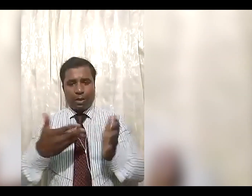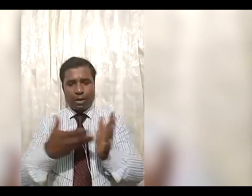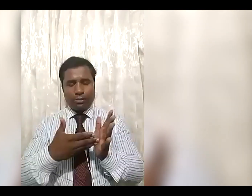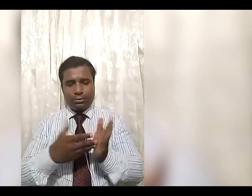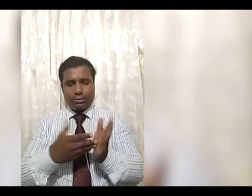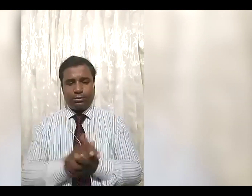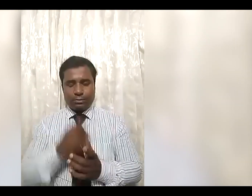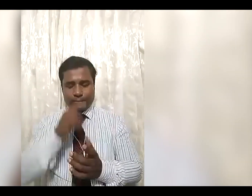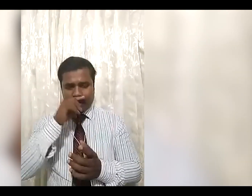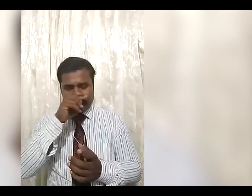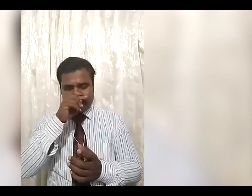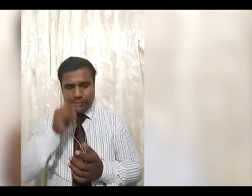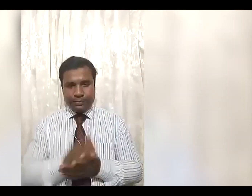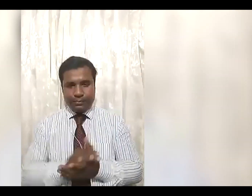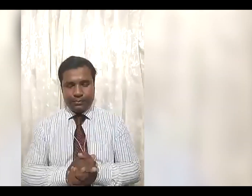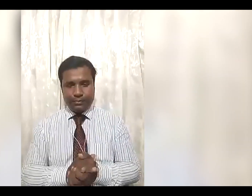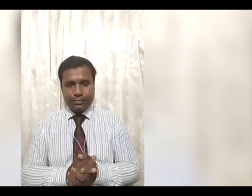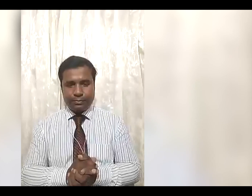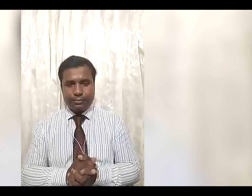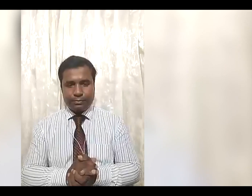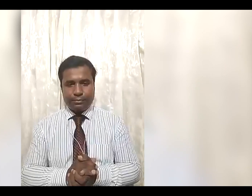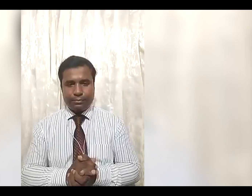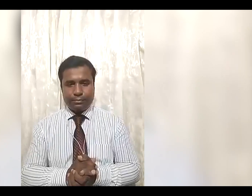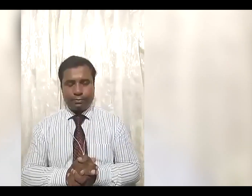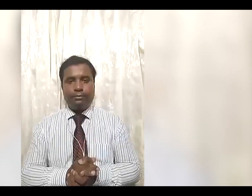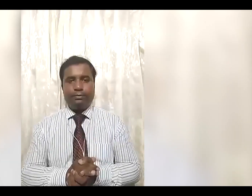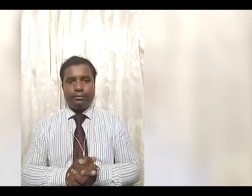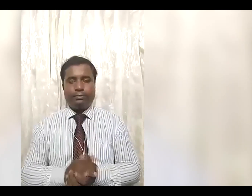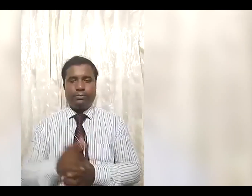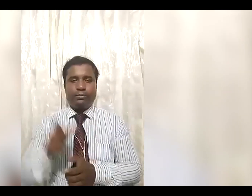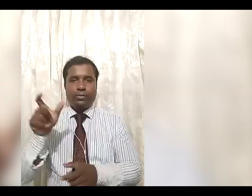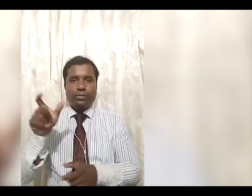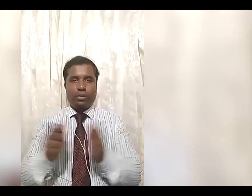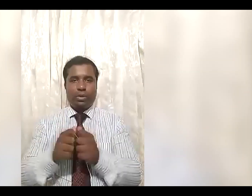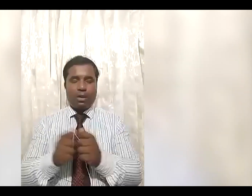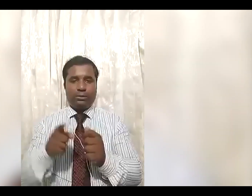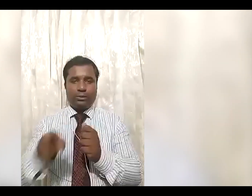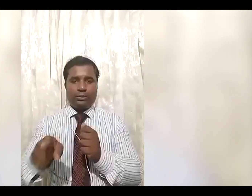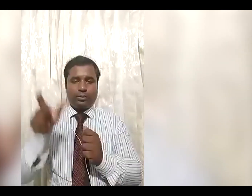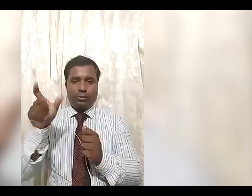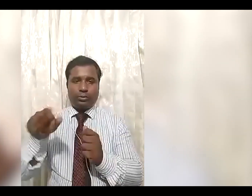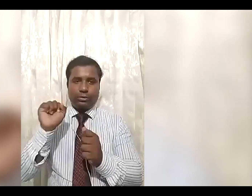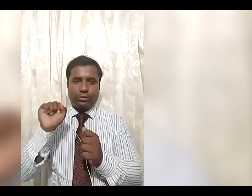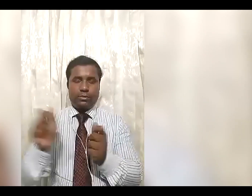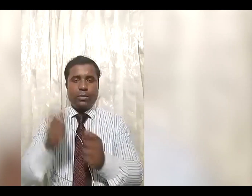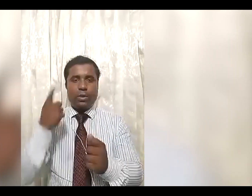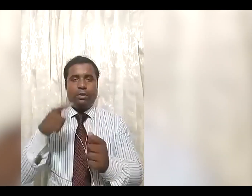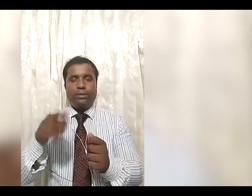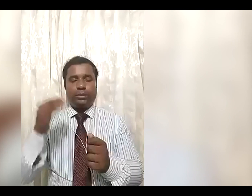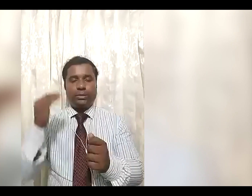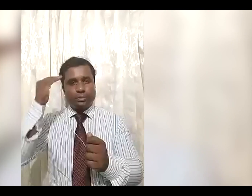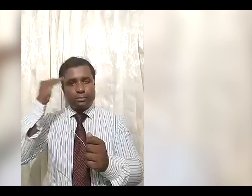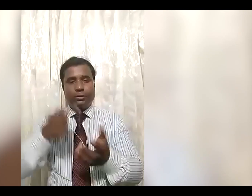expanded so that everyone can use these alternative measures during COVID. So in some ways, the disability community kind of paved